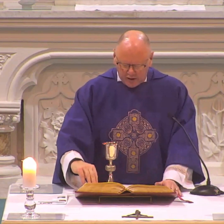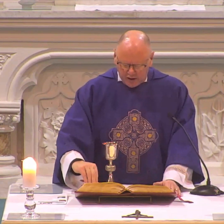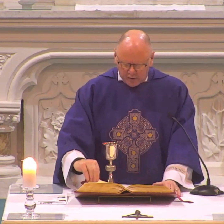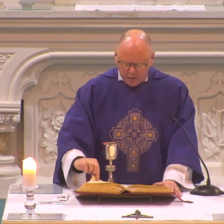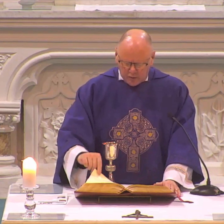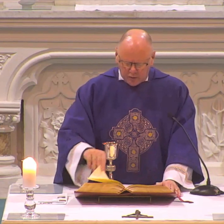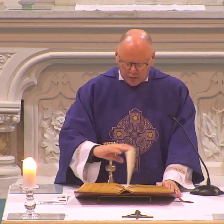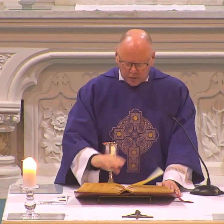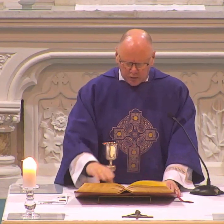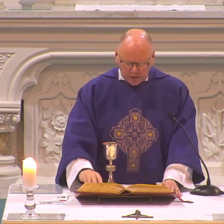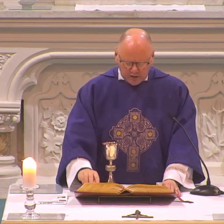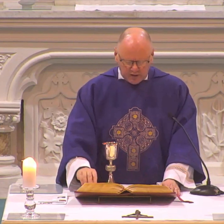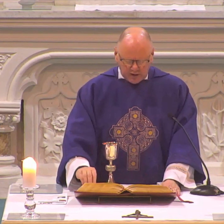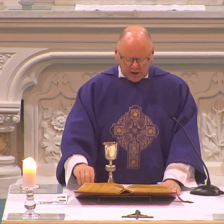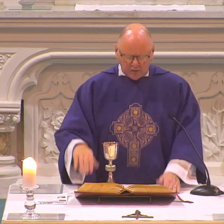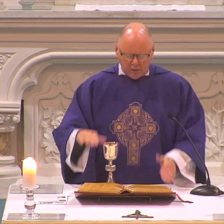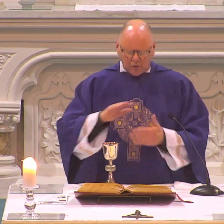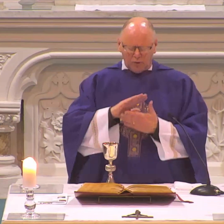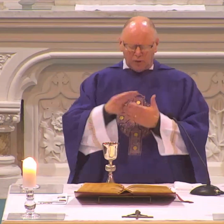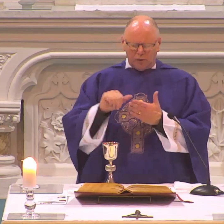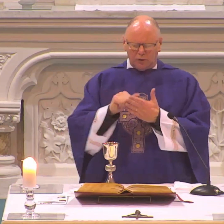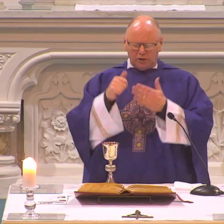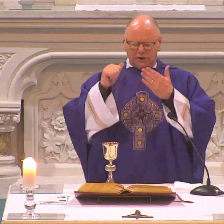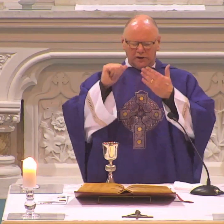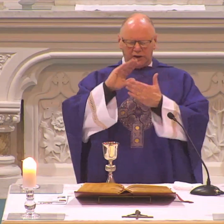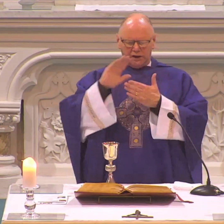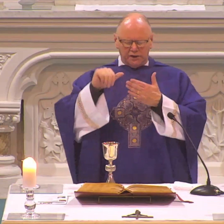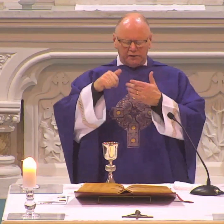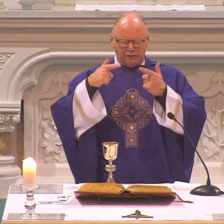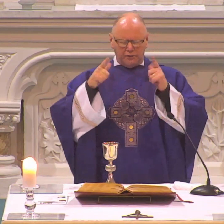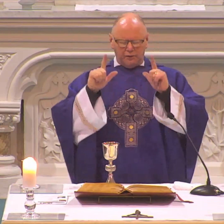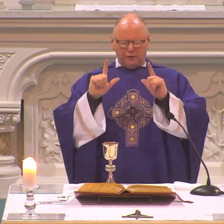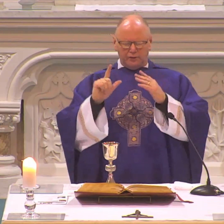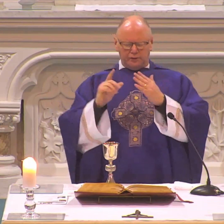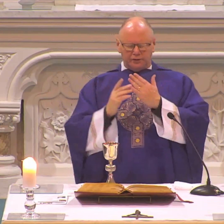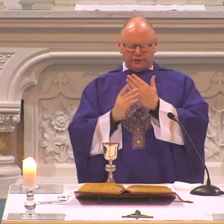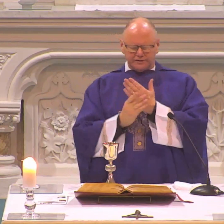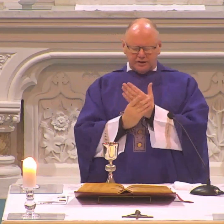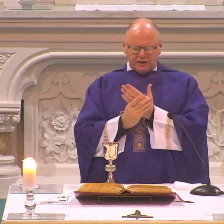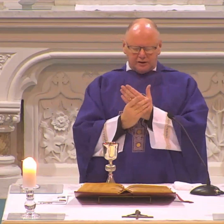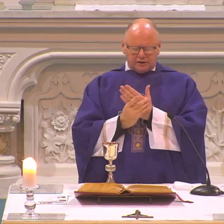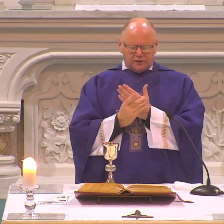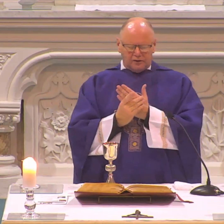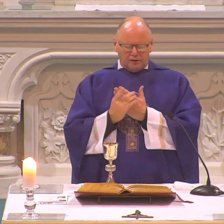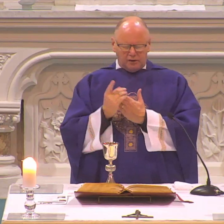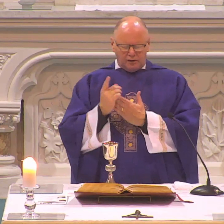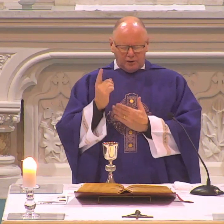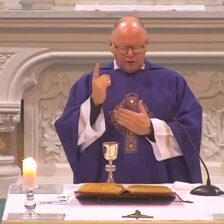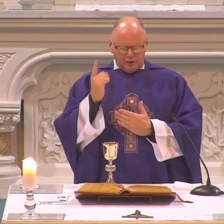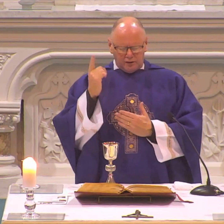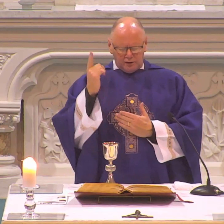Holy, holy, holy Lord,